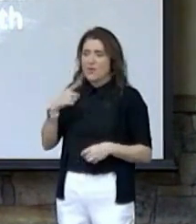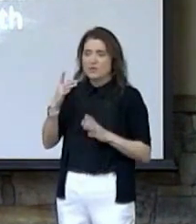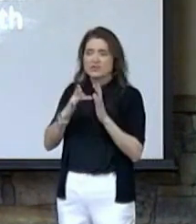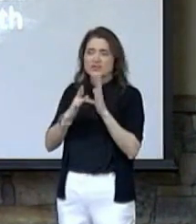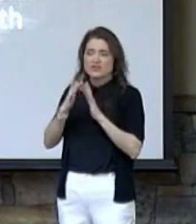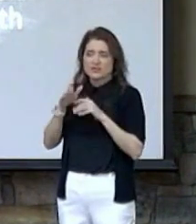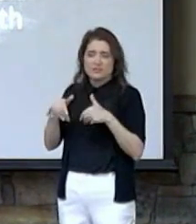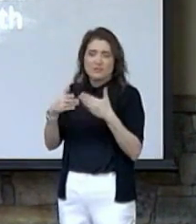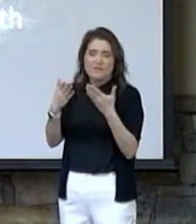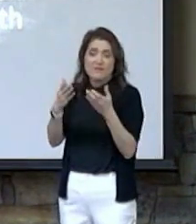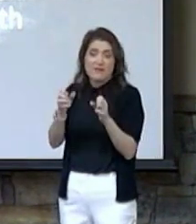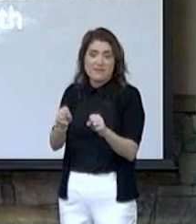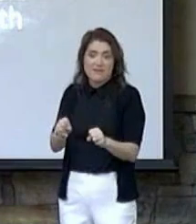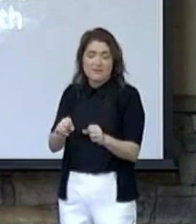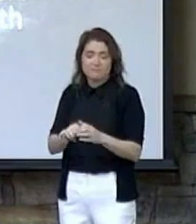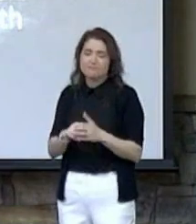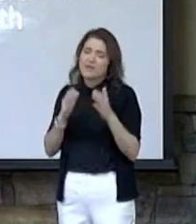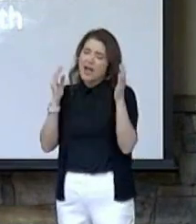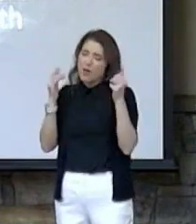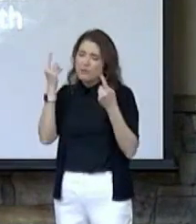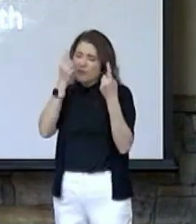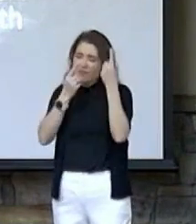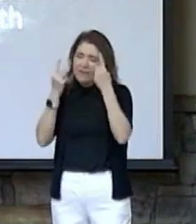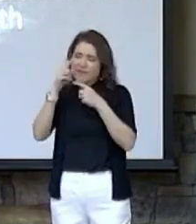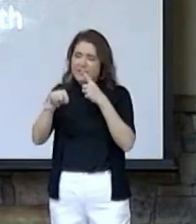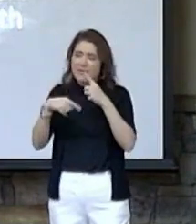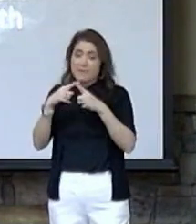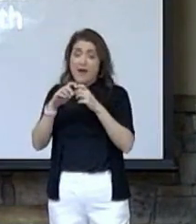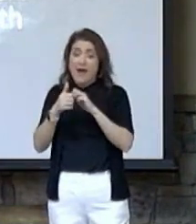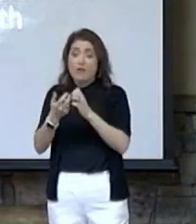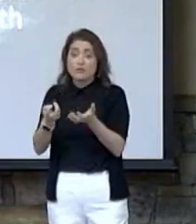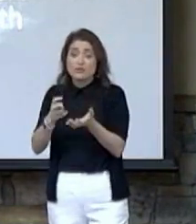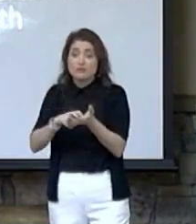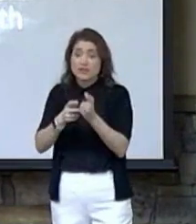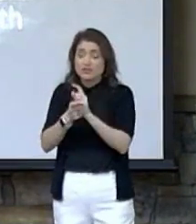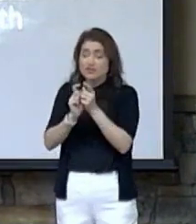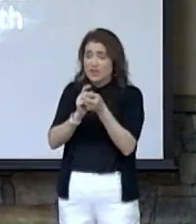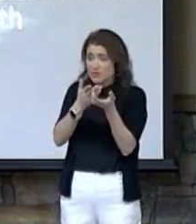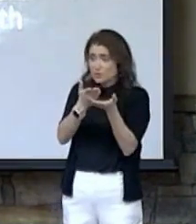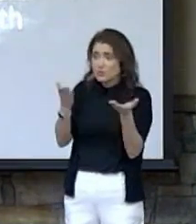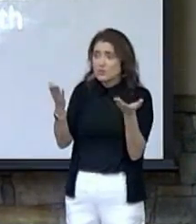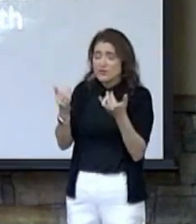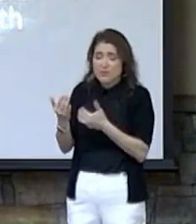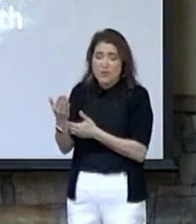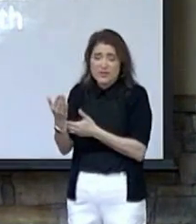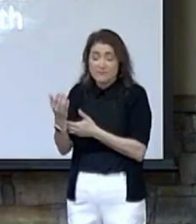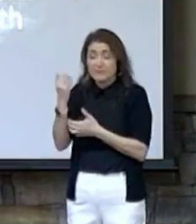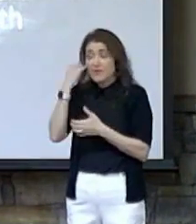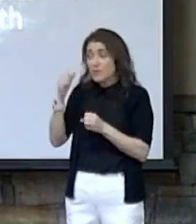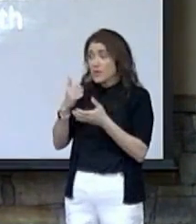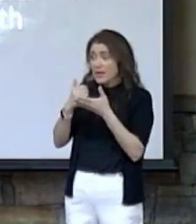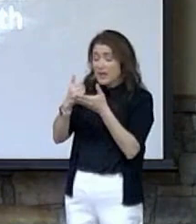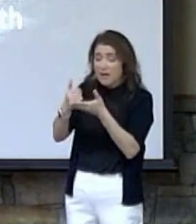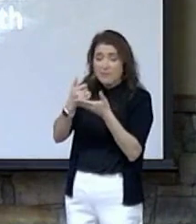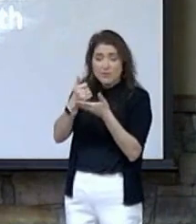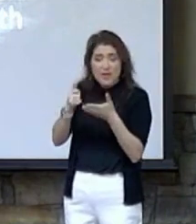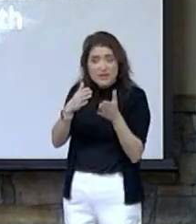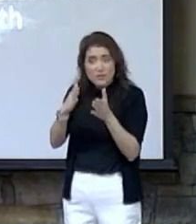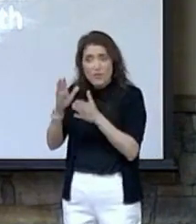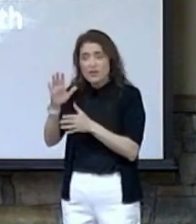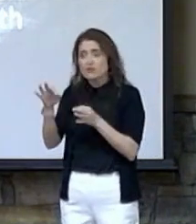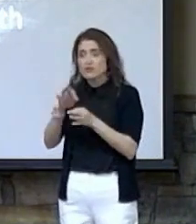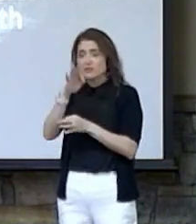provide. I hope you'll think about how the resurrection changes you this morning. If we can help you any way in your spiritual